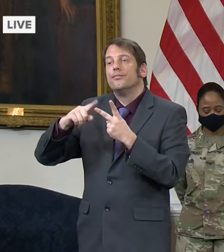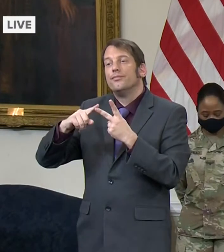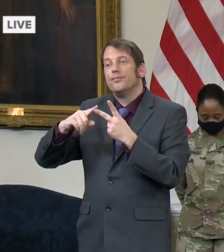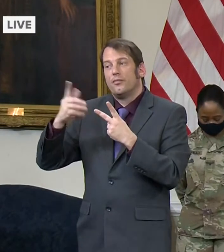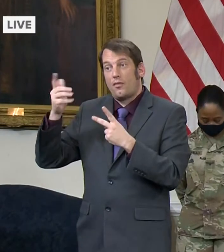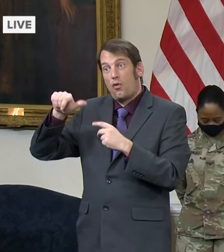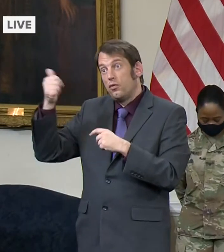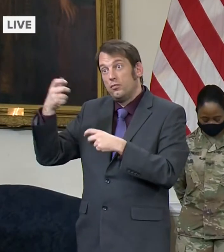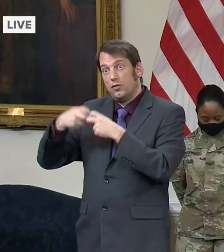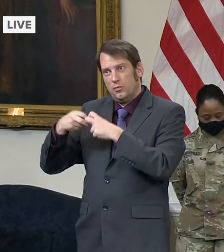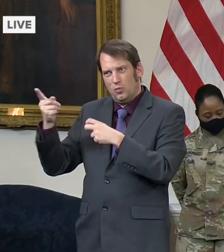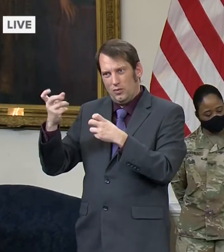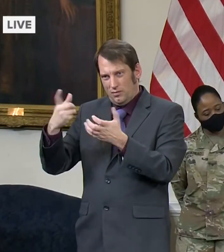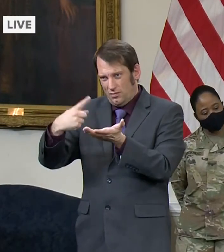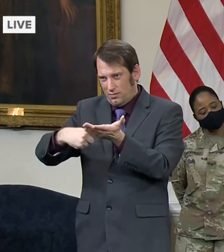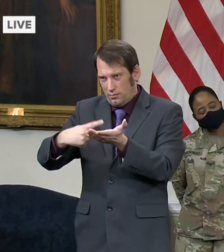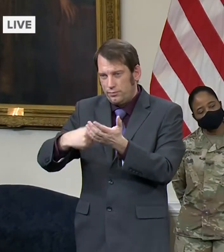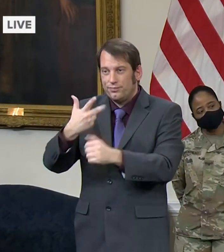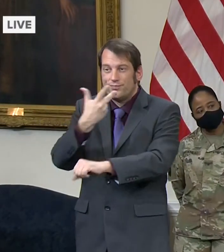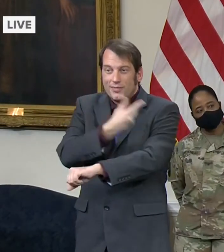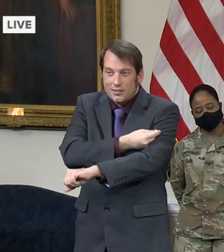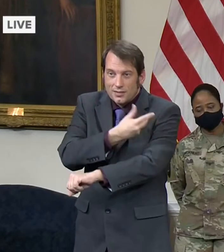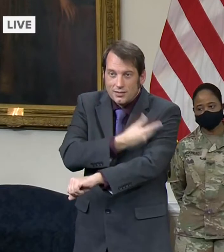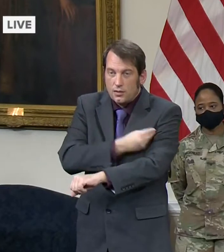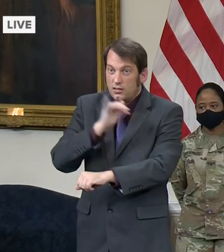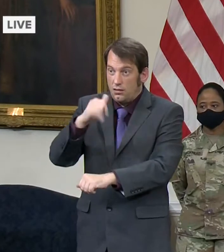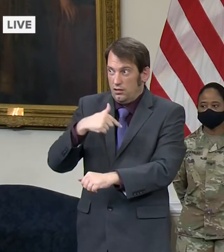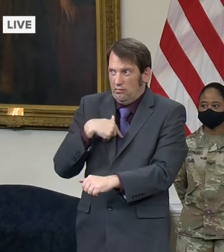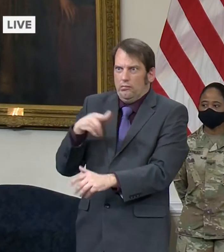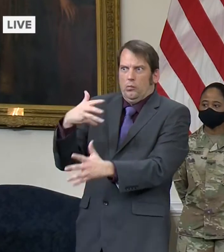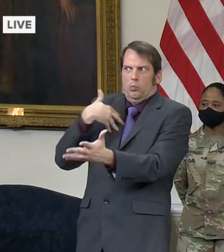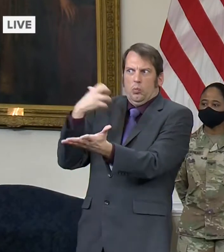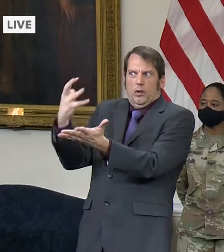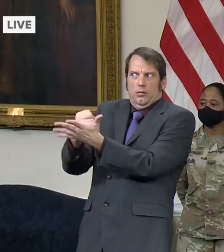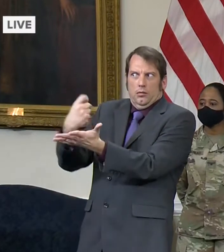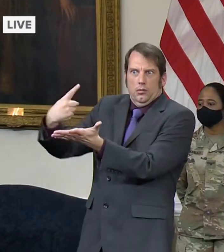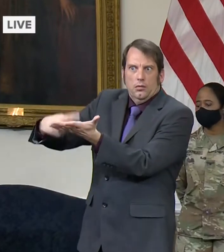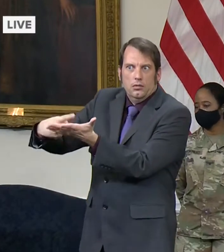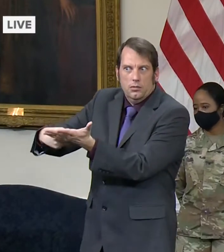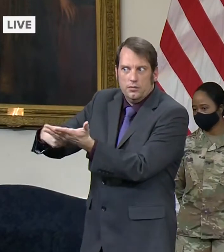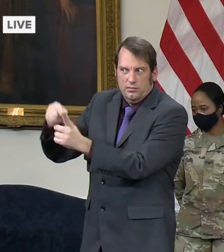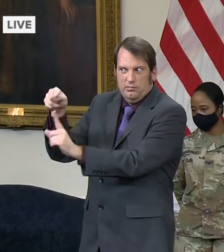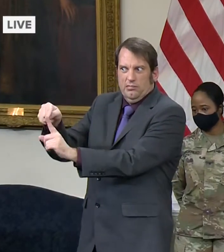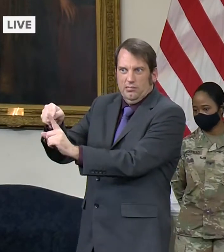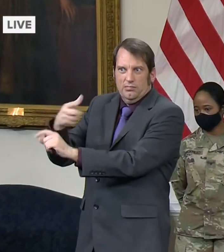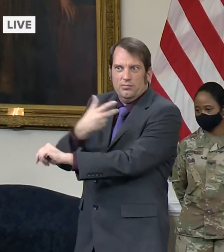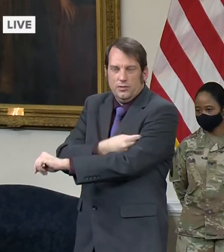administration, and I'm hoping I get the chance to talk about those issues as well. Governor, after